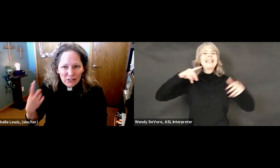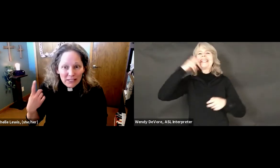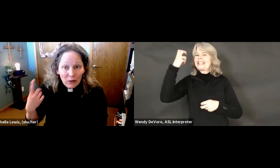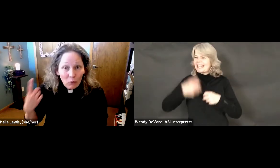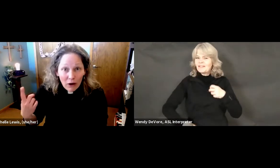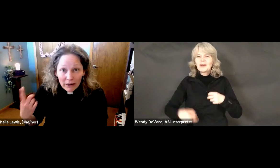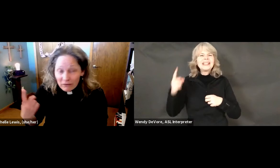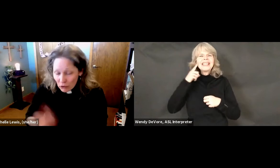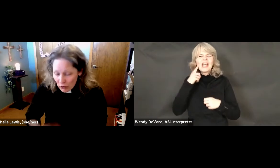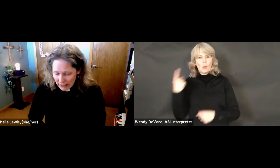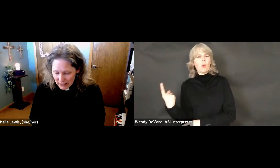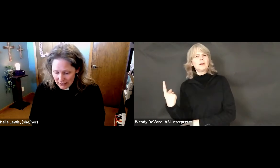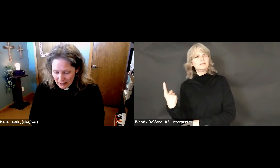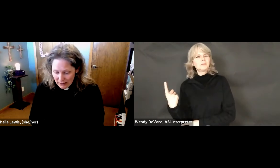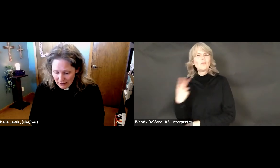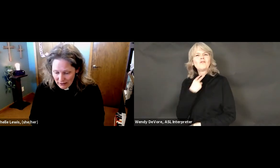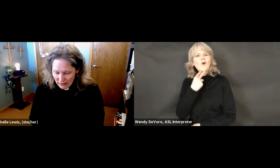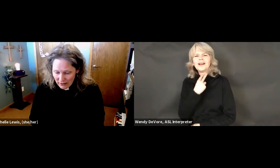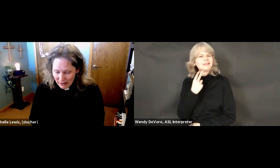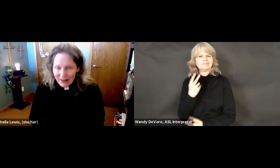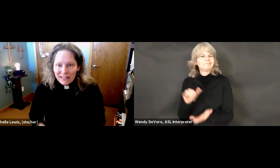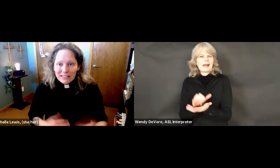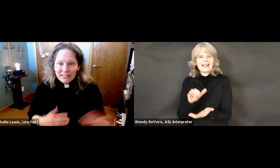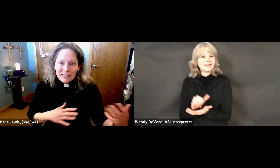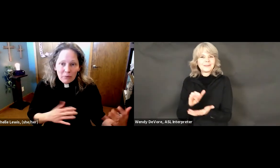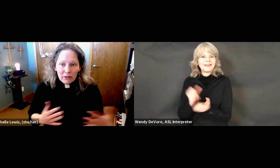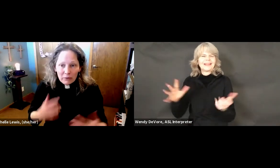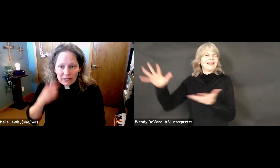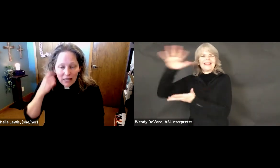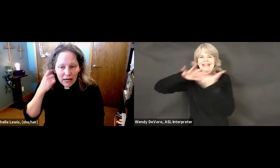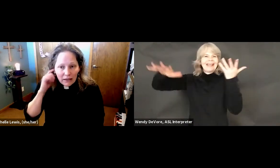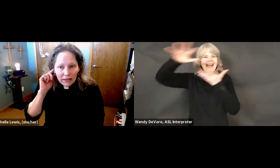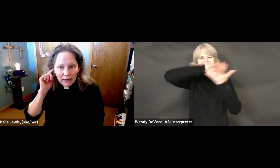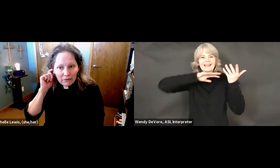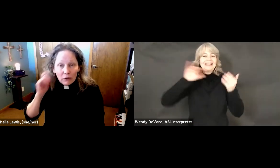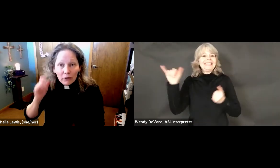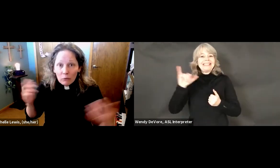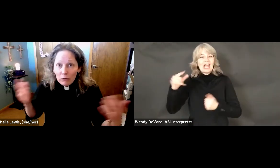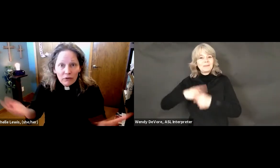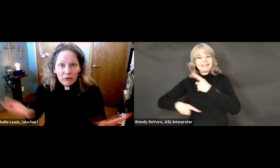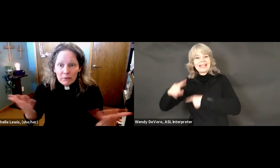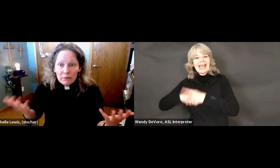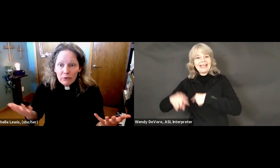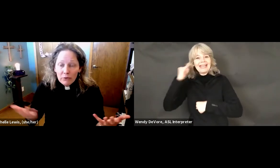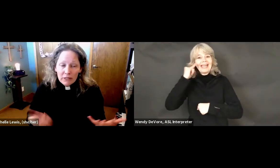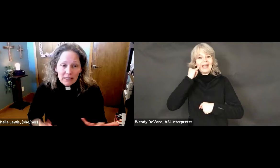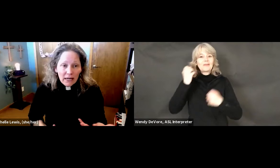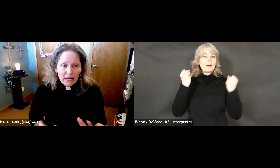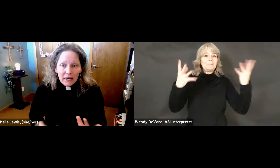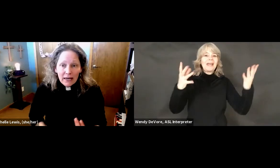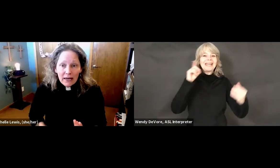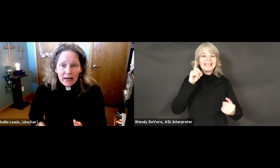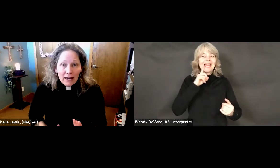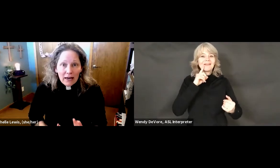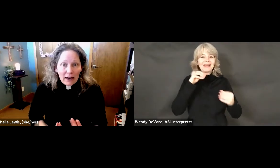hear just like one voice. It's similar with signing. Like if you're in a room full of people who are